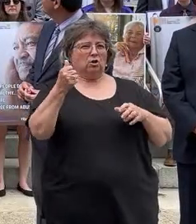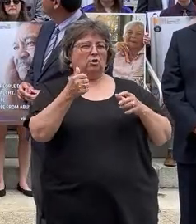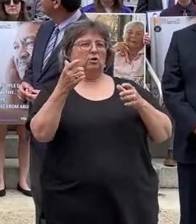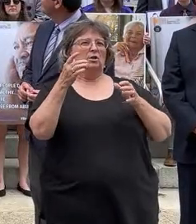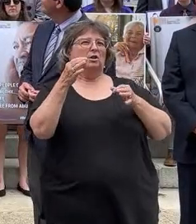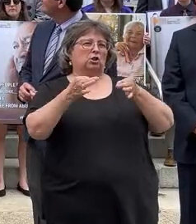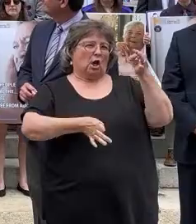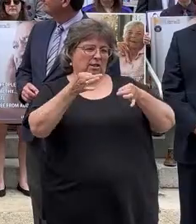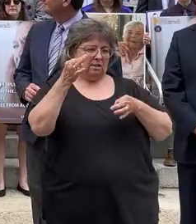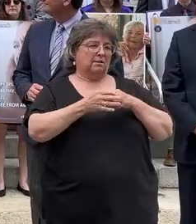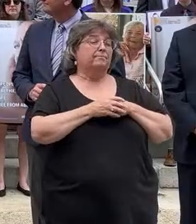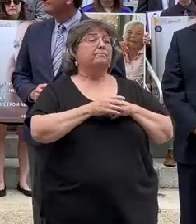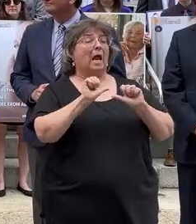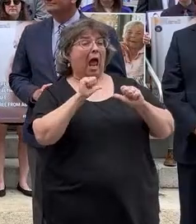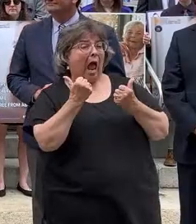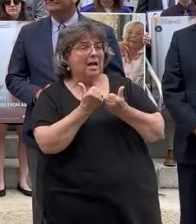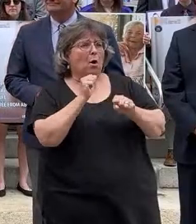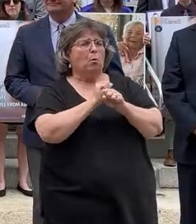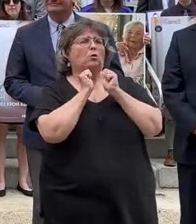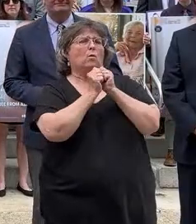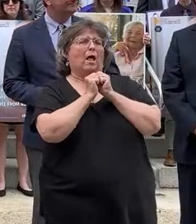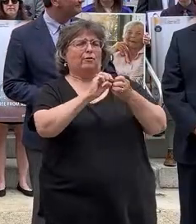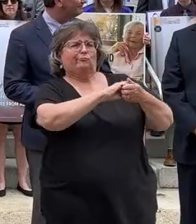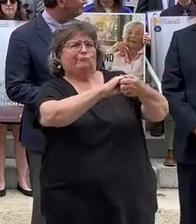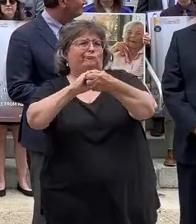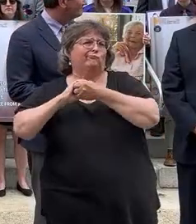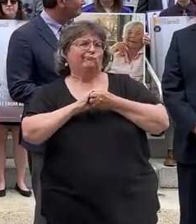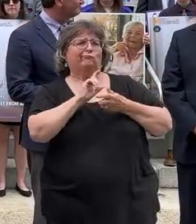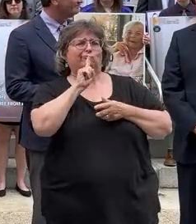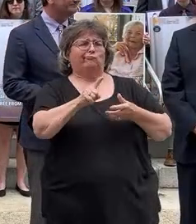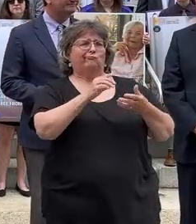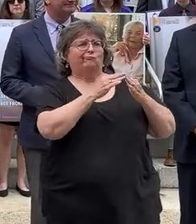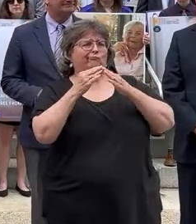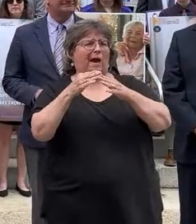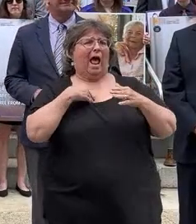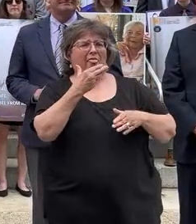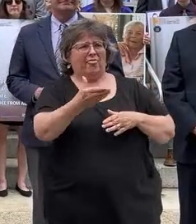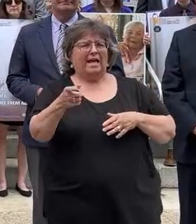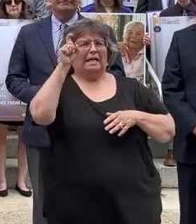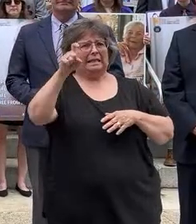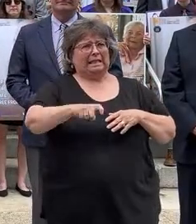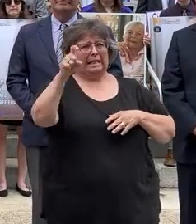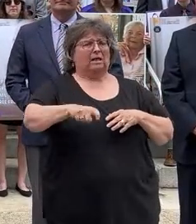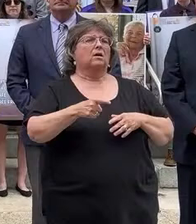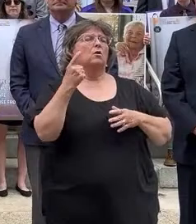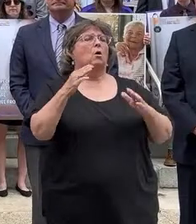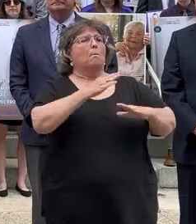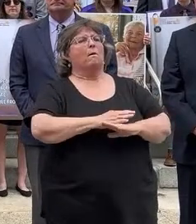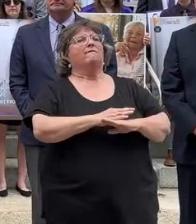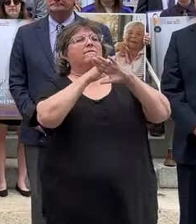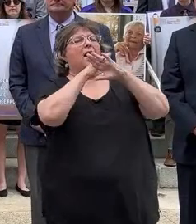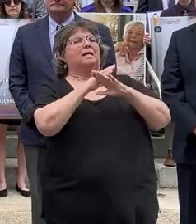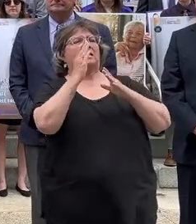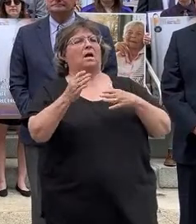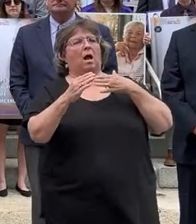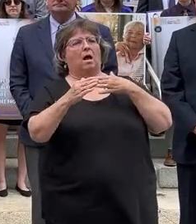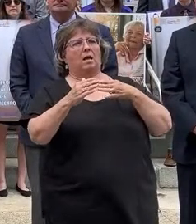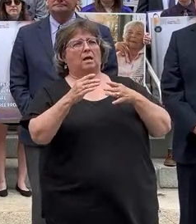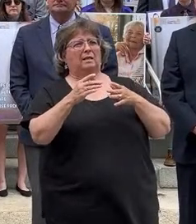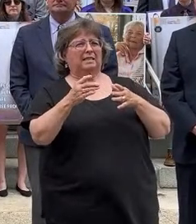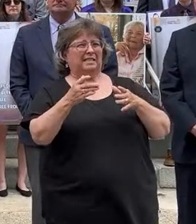these agencies work together to ensure our community has the resources needed to prevent and